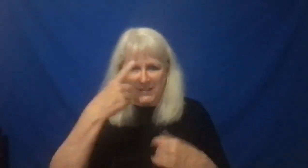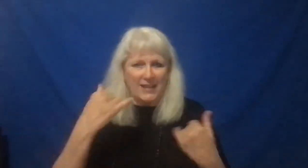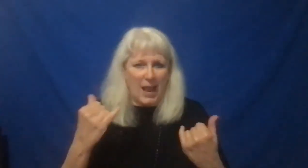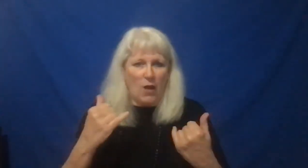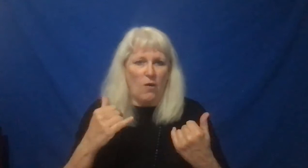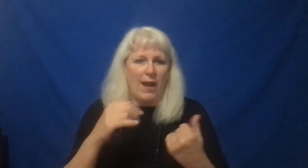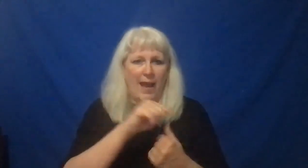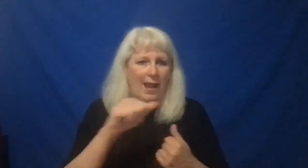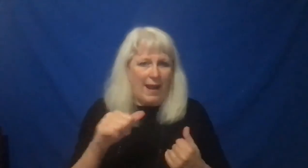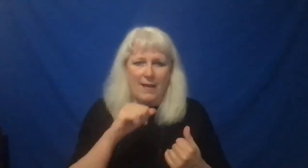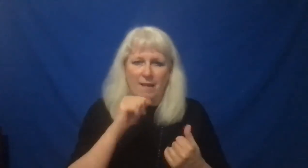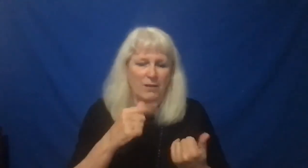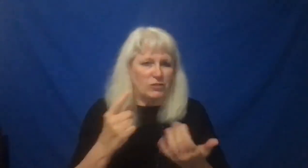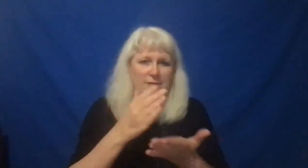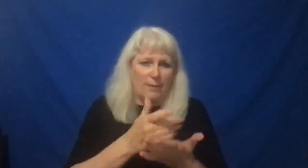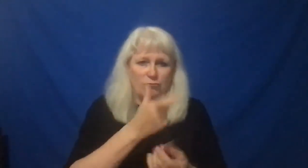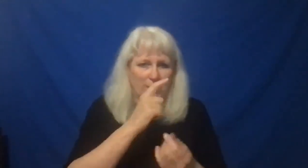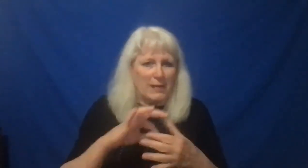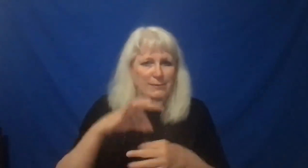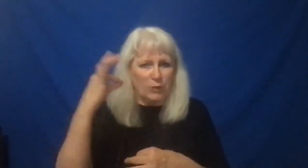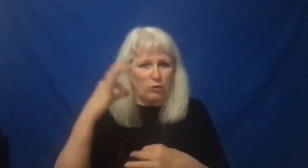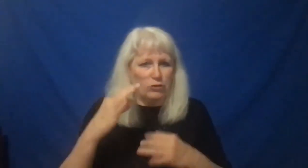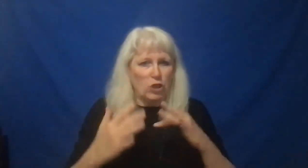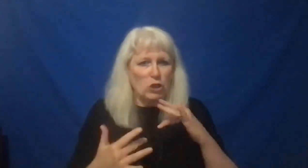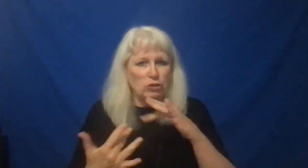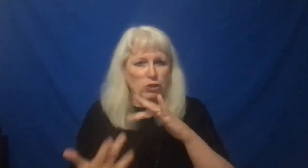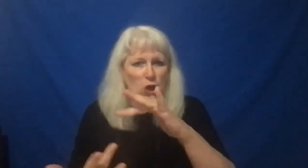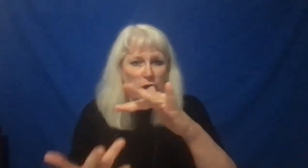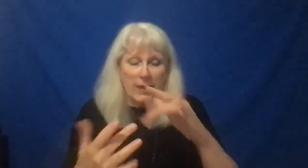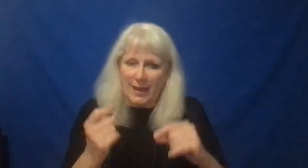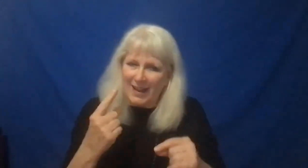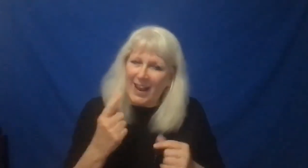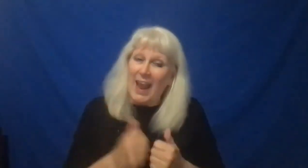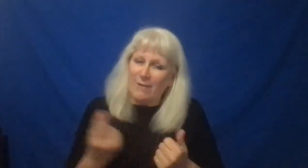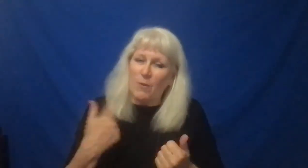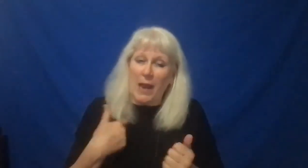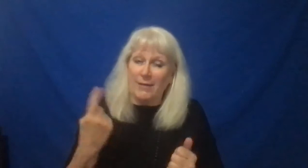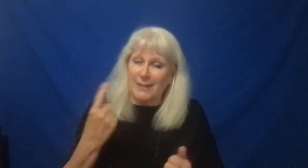us. For all of us. We all have addictions and we all have needs.